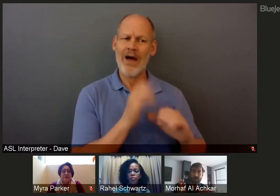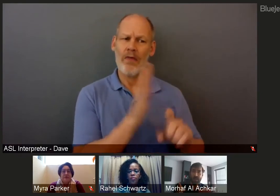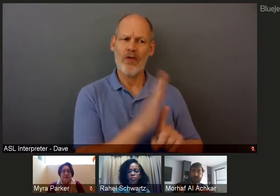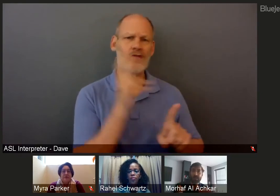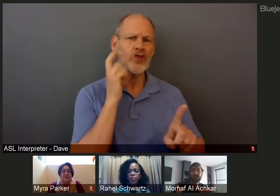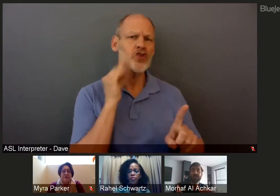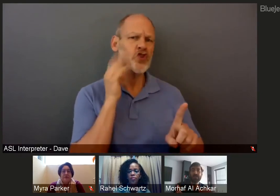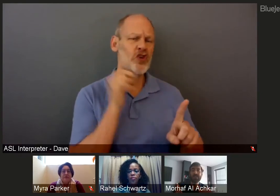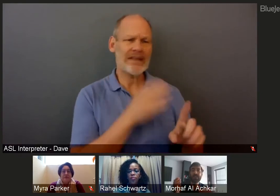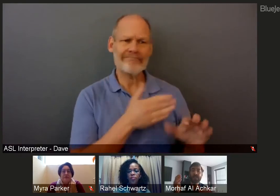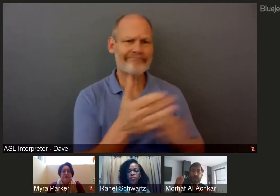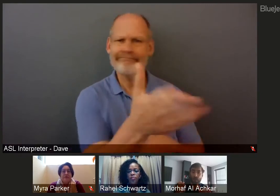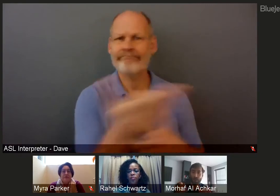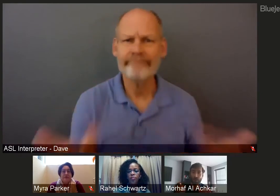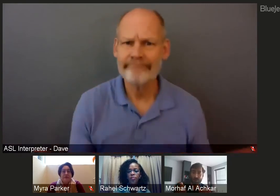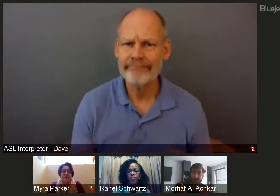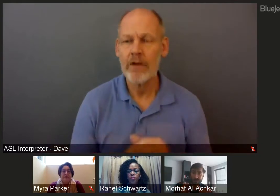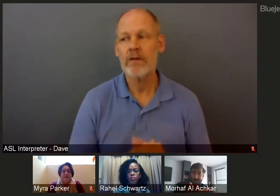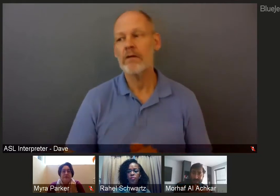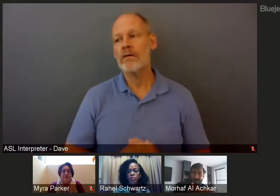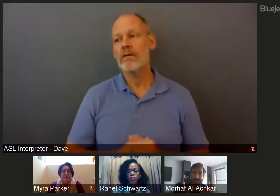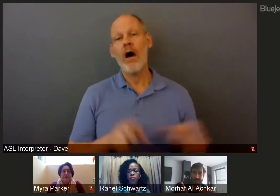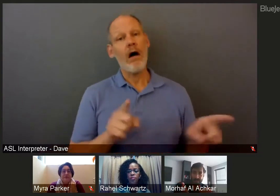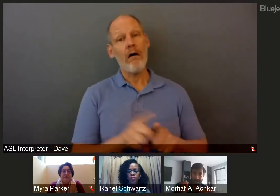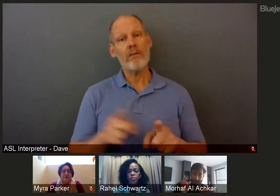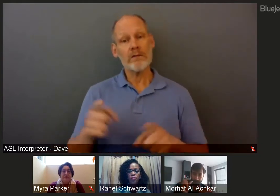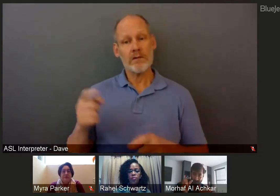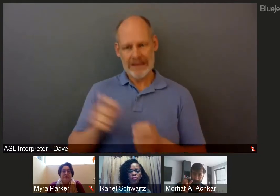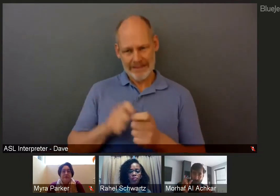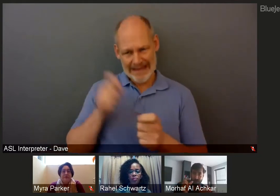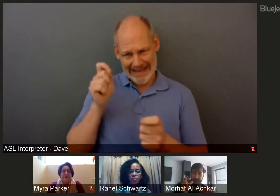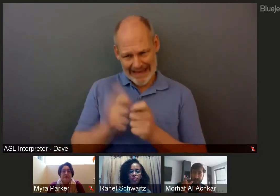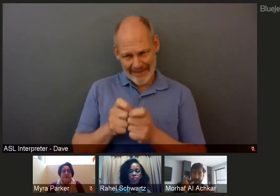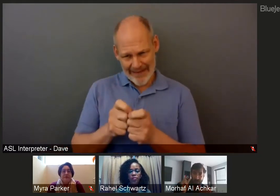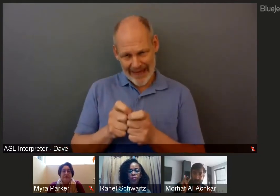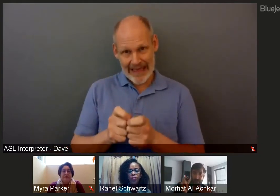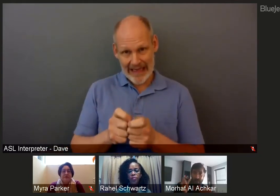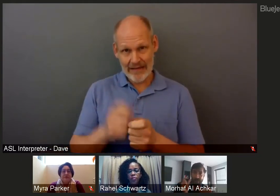people who are Black in our community. We're also specifically here, and I'm